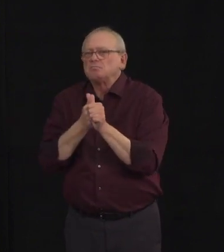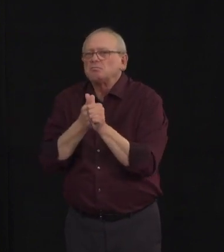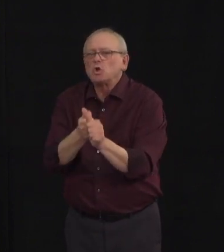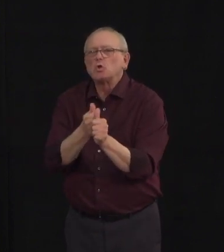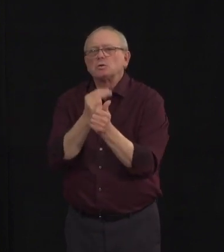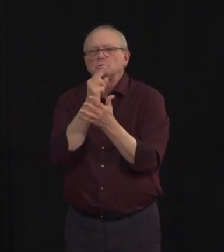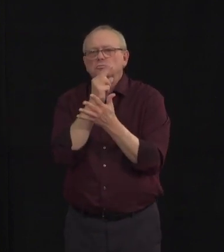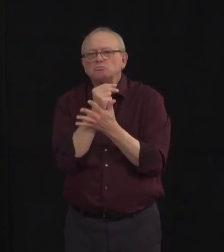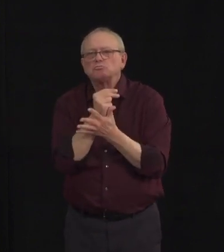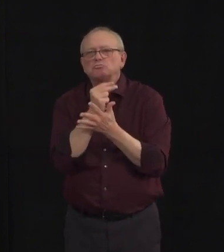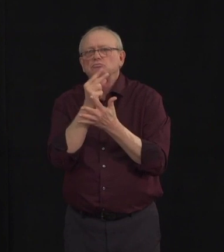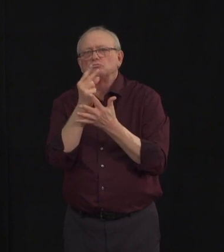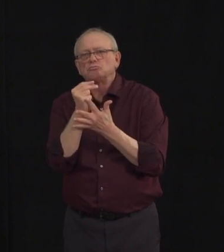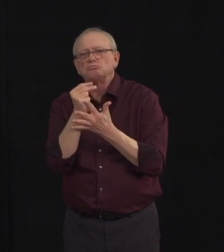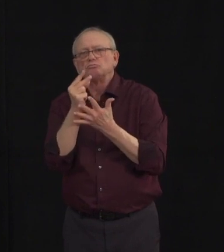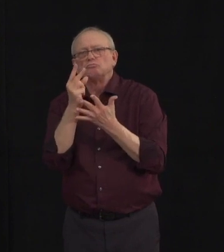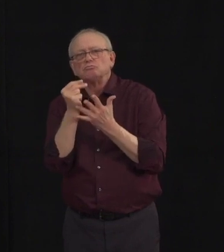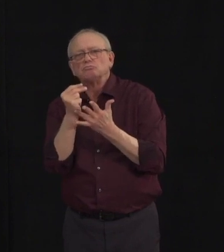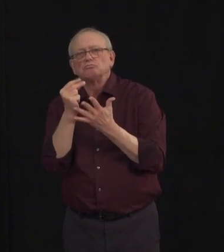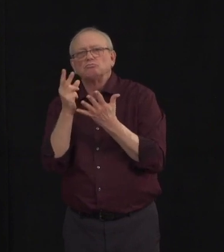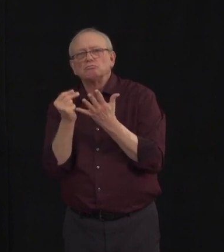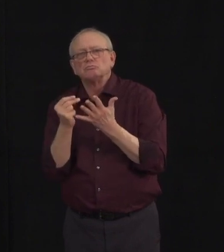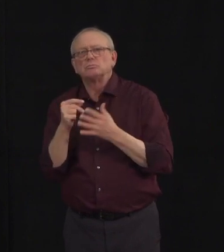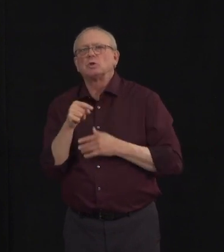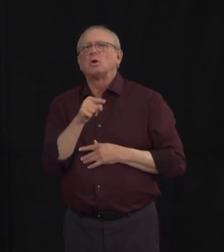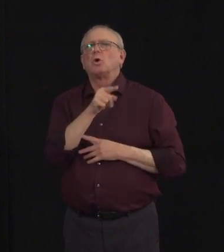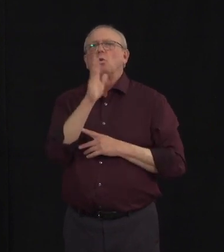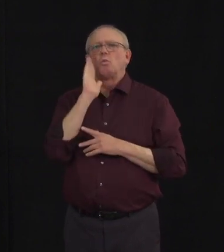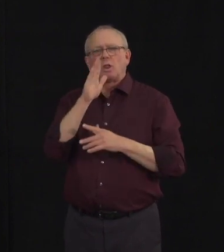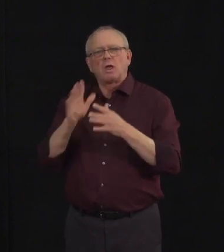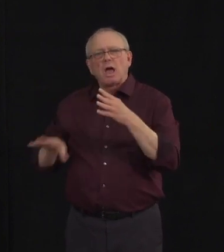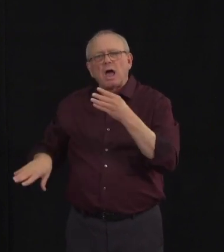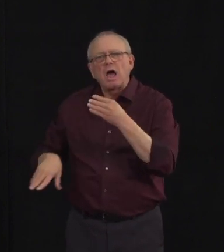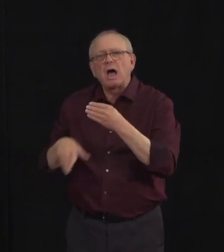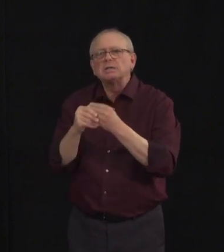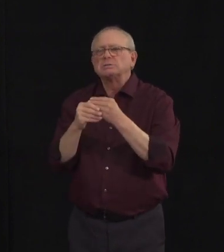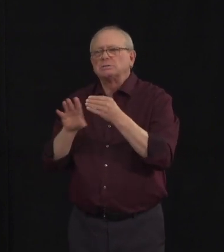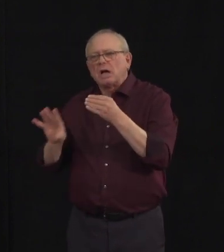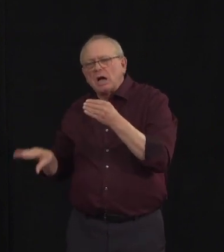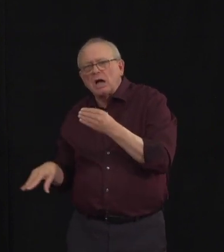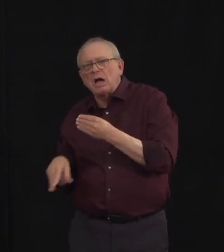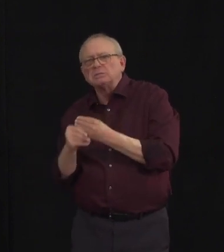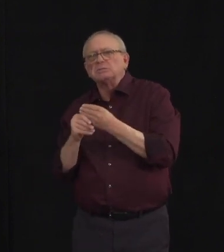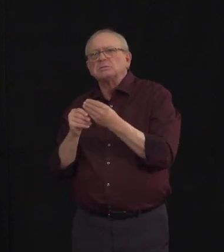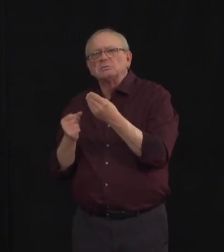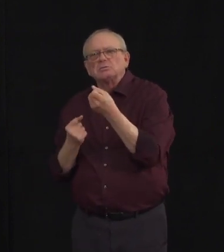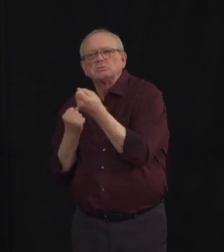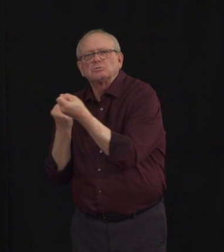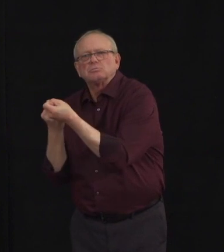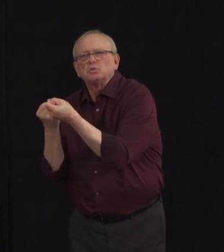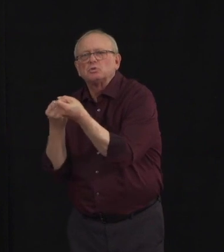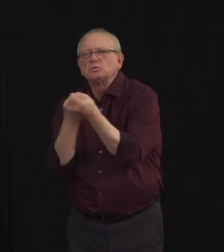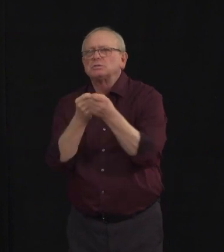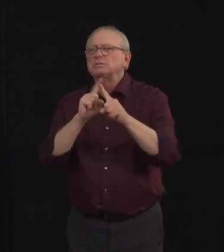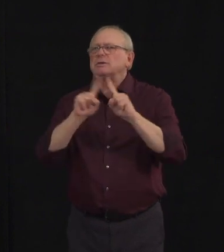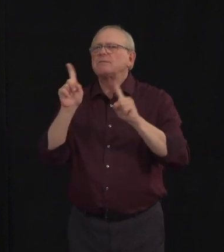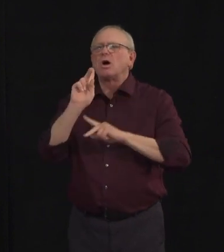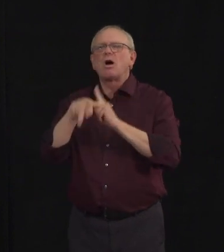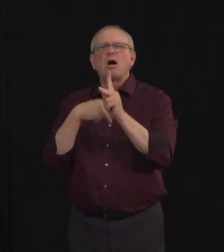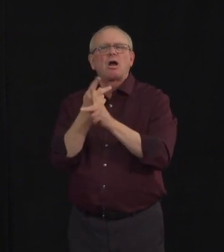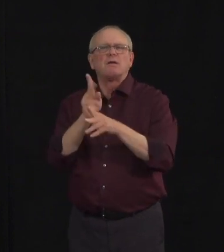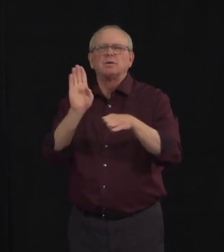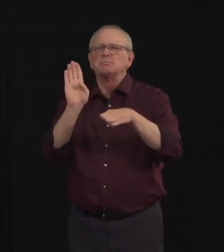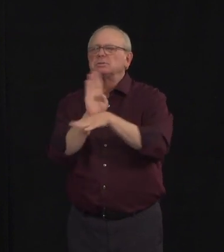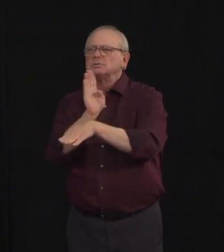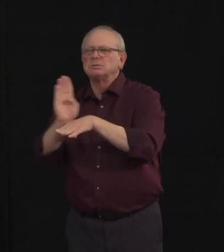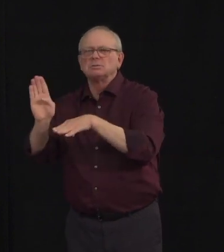continually be updated to support the various sectors as they relaunch. Today, you will find information for the following sectors: